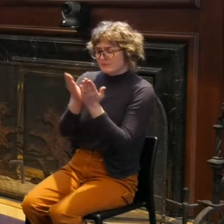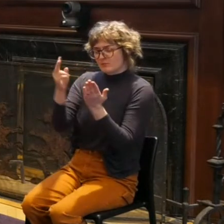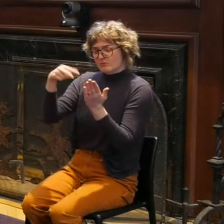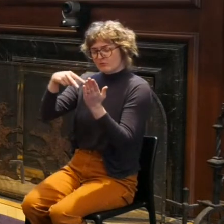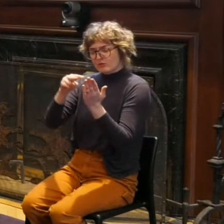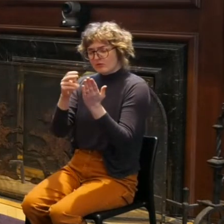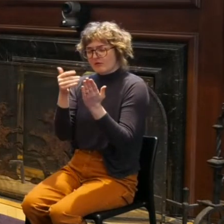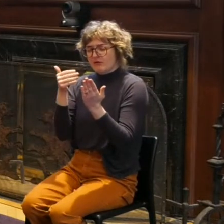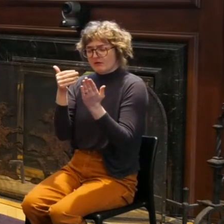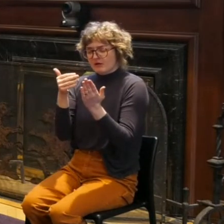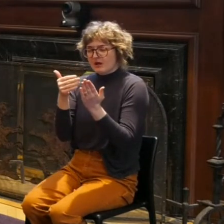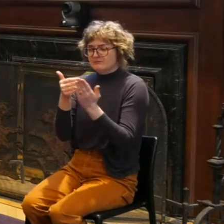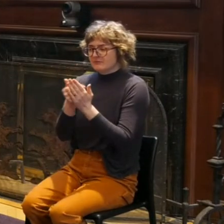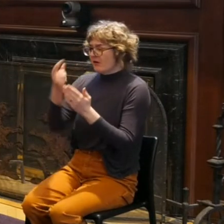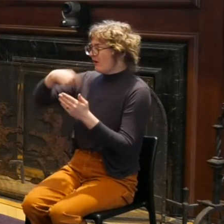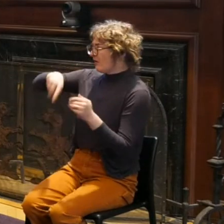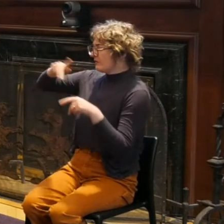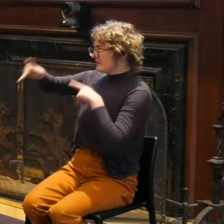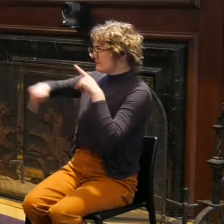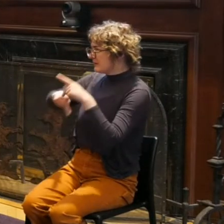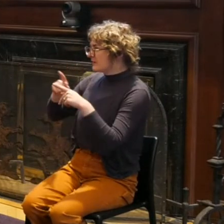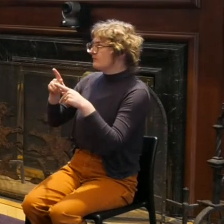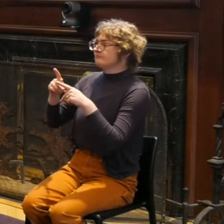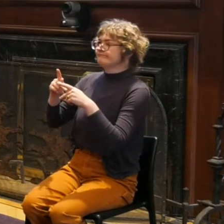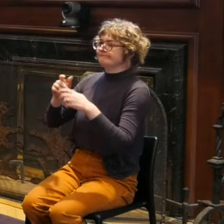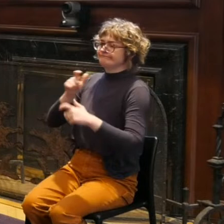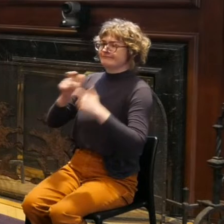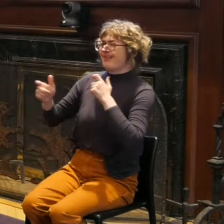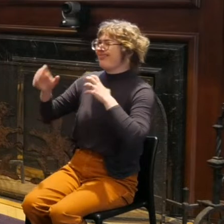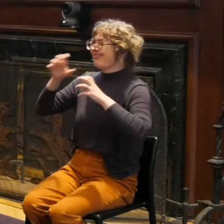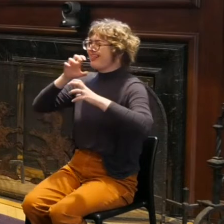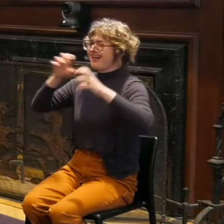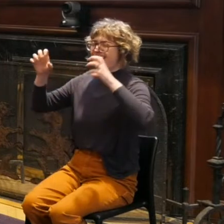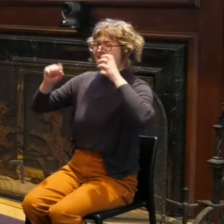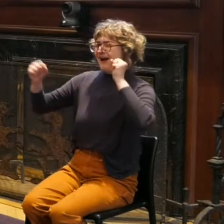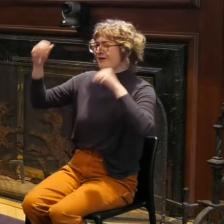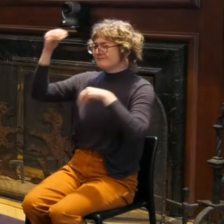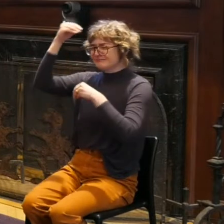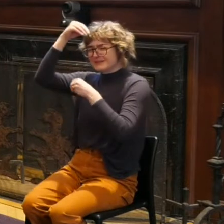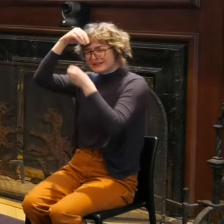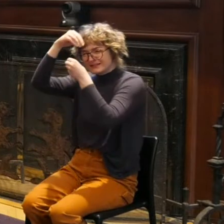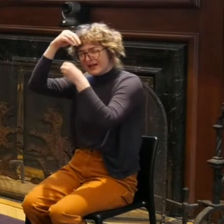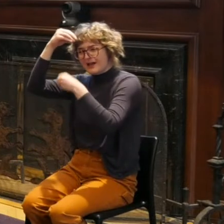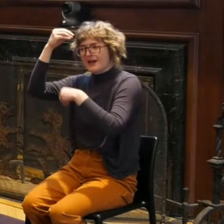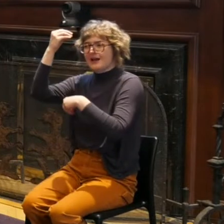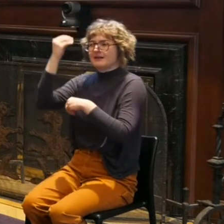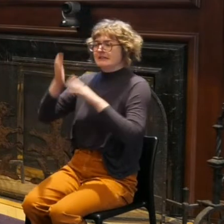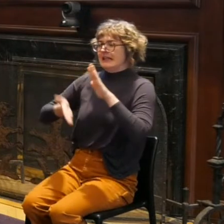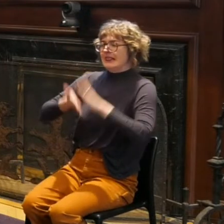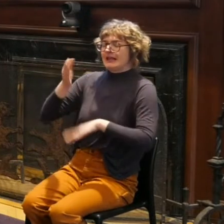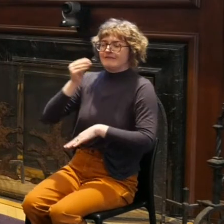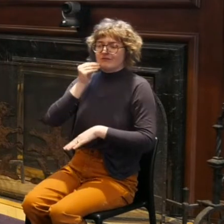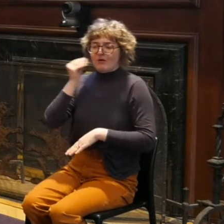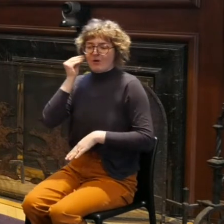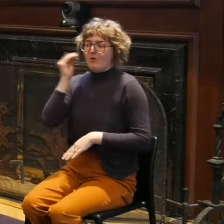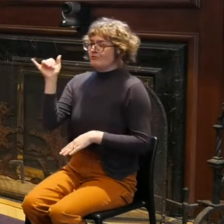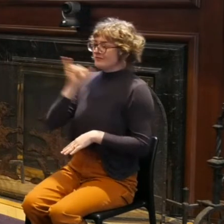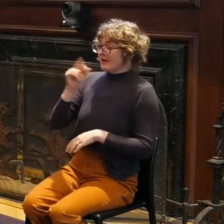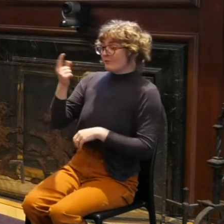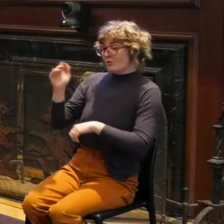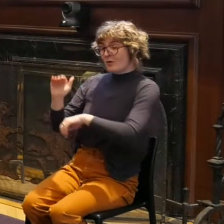the hodgepodge people have grown loud enough in his head, he goes out of the house, as I did one